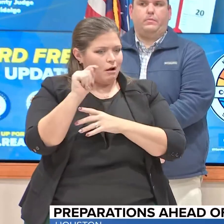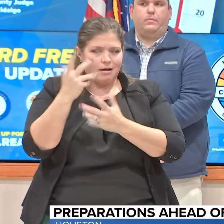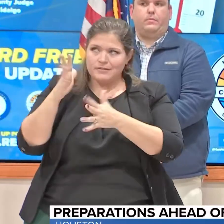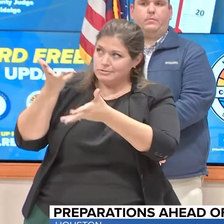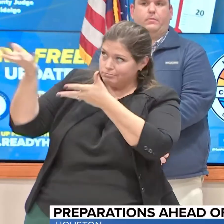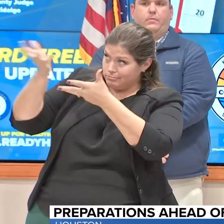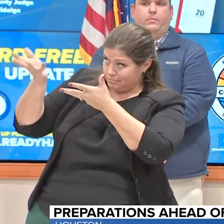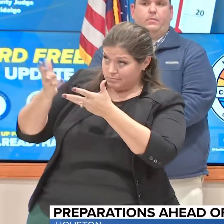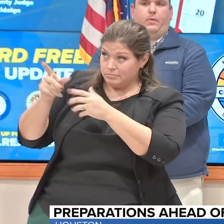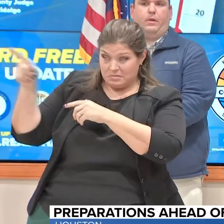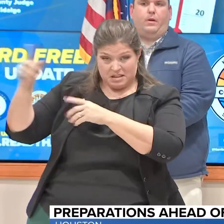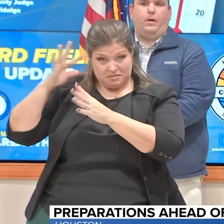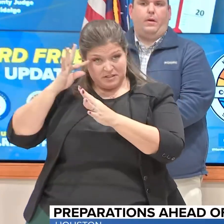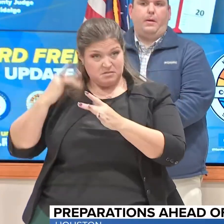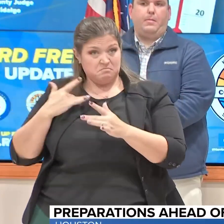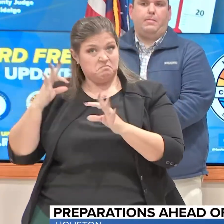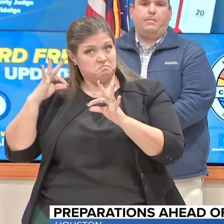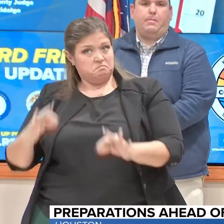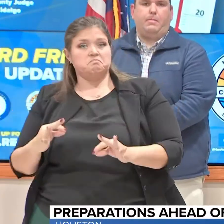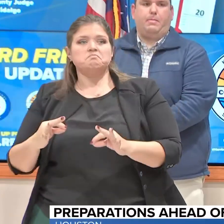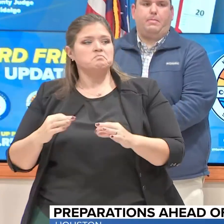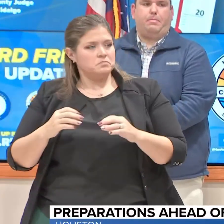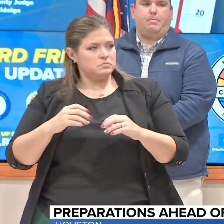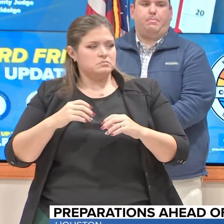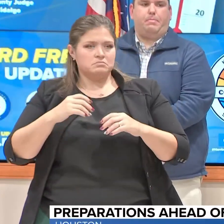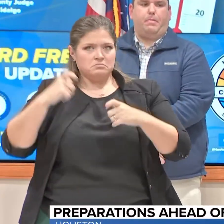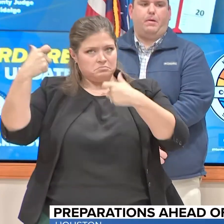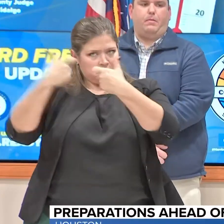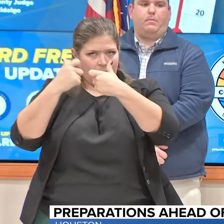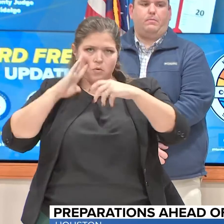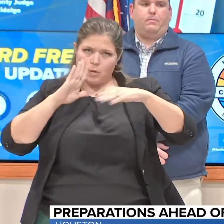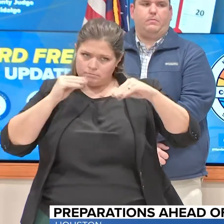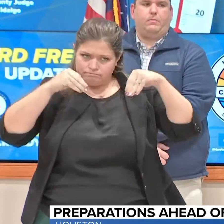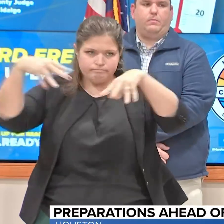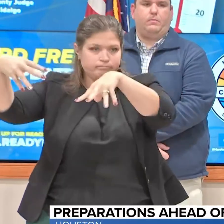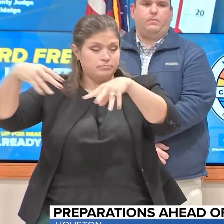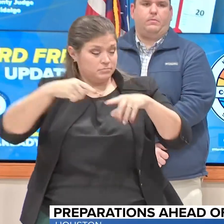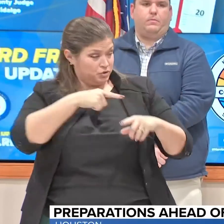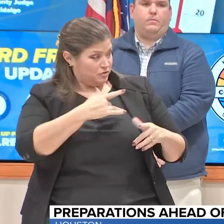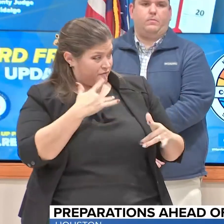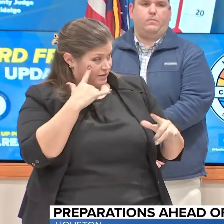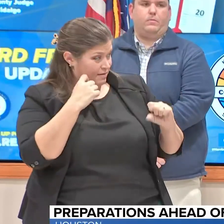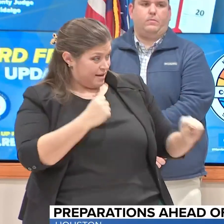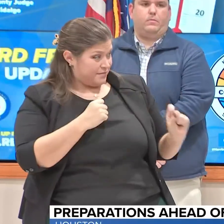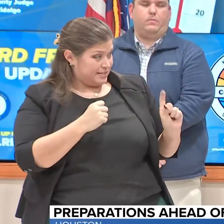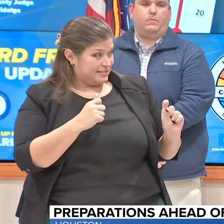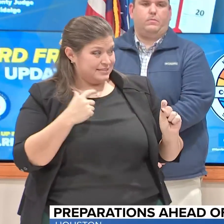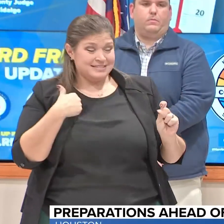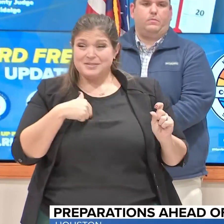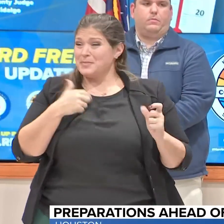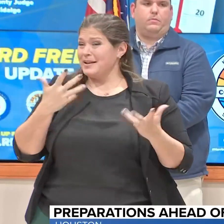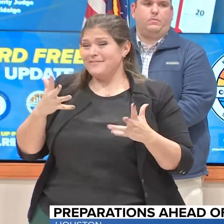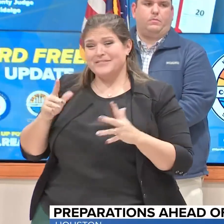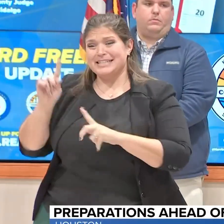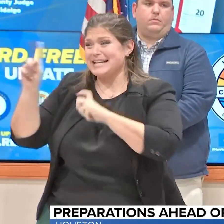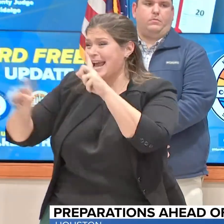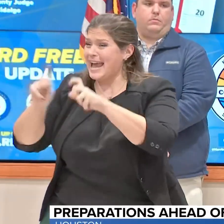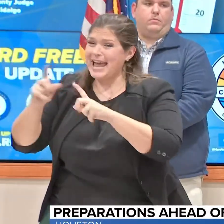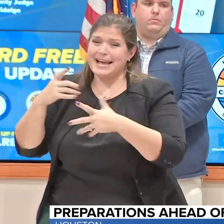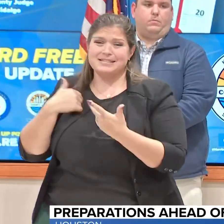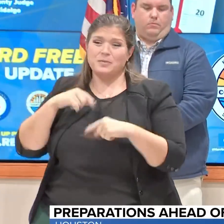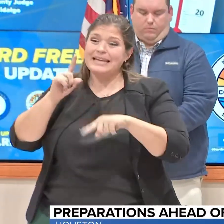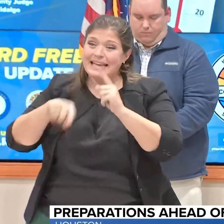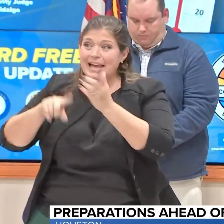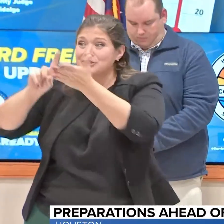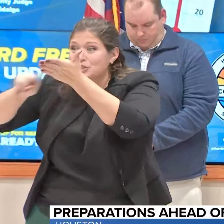okay. I'm just wondering, how confident are you that the grid won't fail this time? Look, we've asked all the questions. We can't go